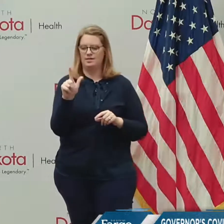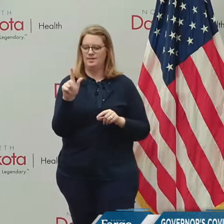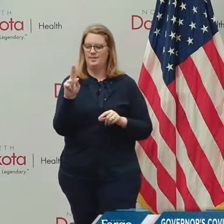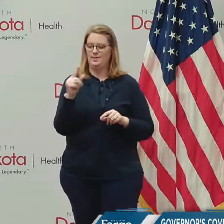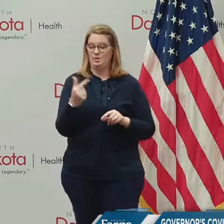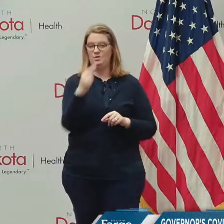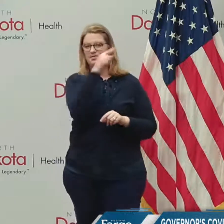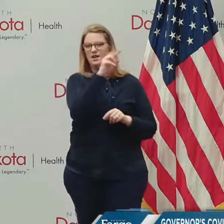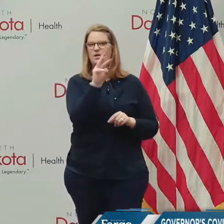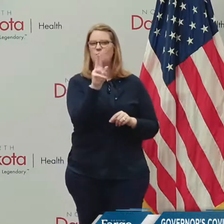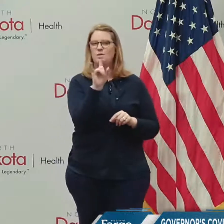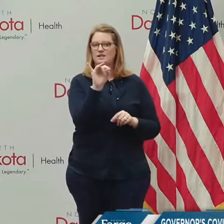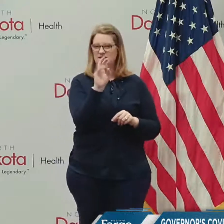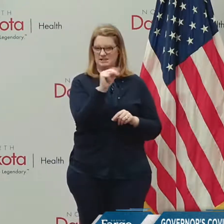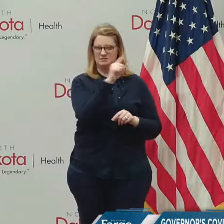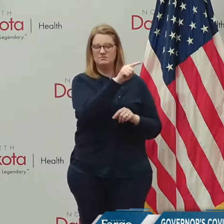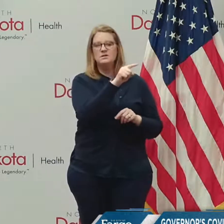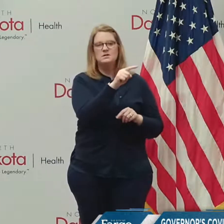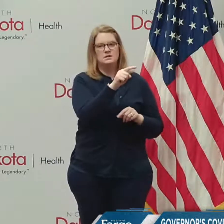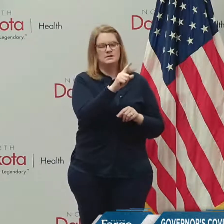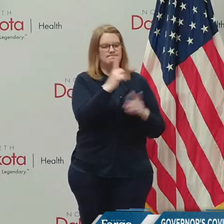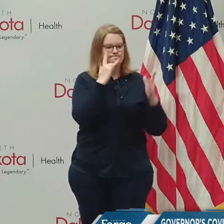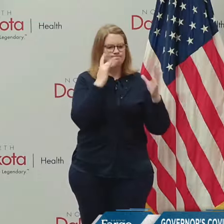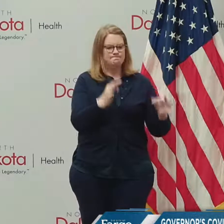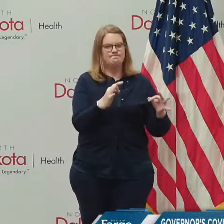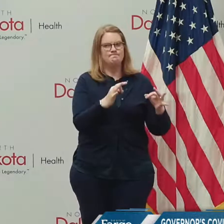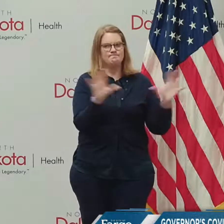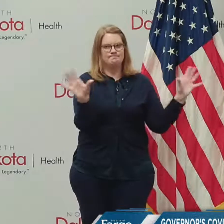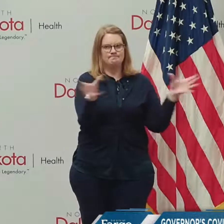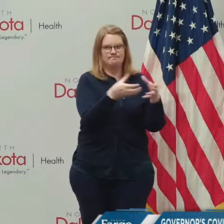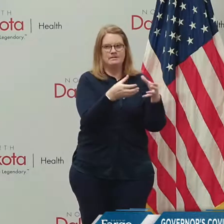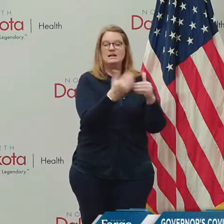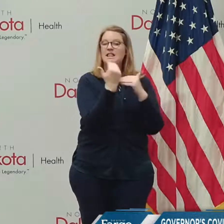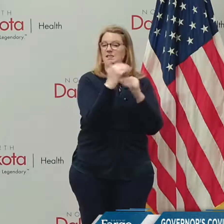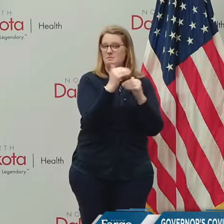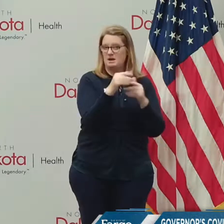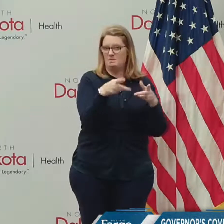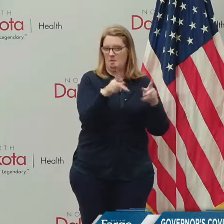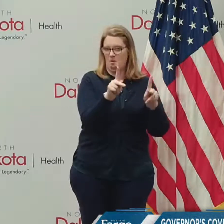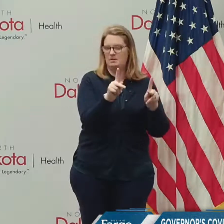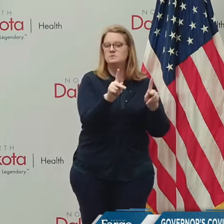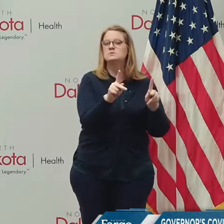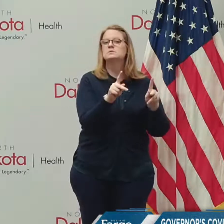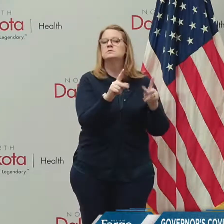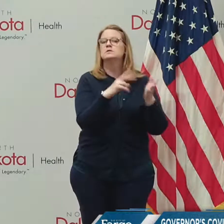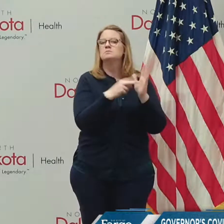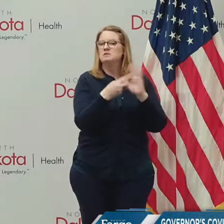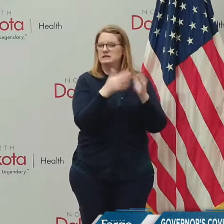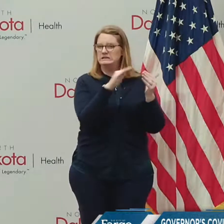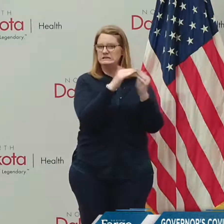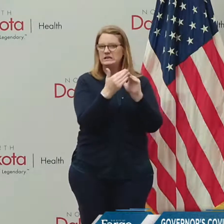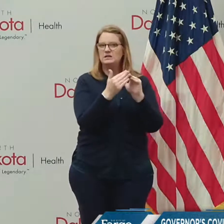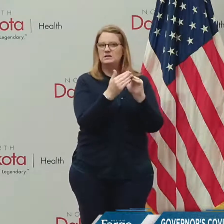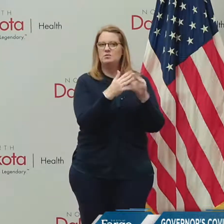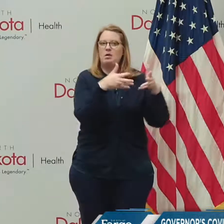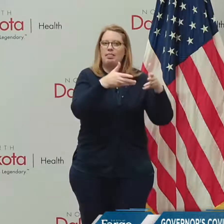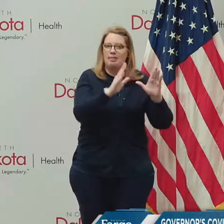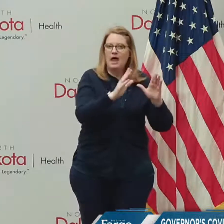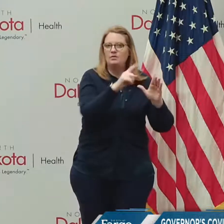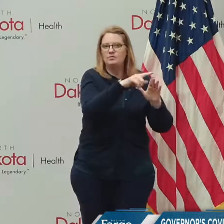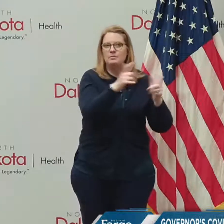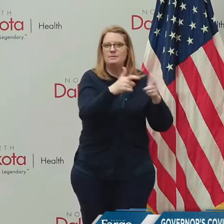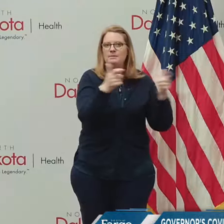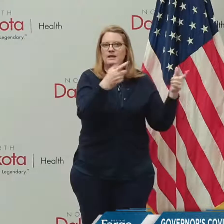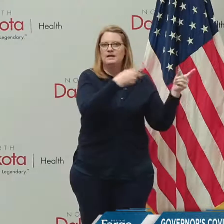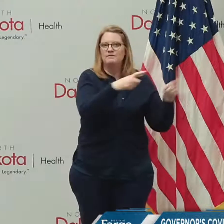action. He brought back together a COVID-19 coalition, limited permits, which again are issued at the city level for large events within